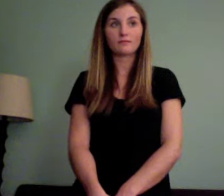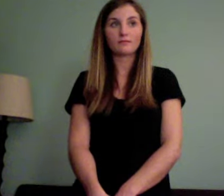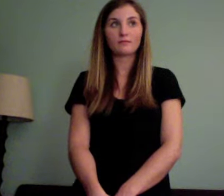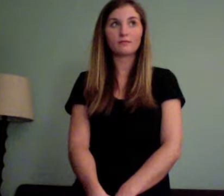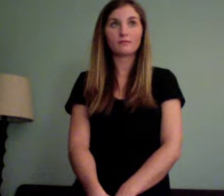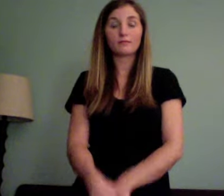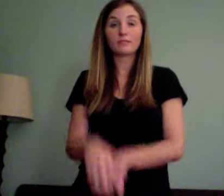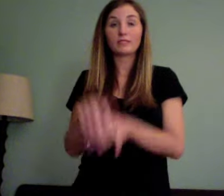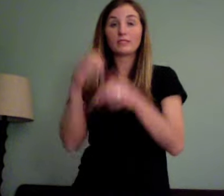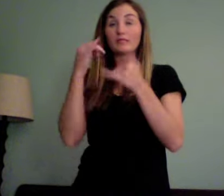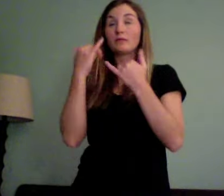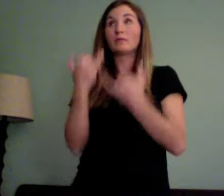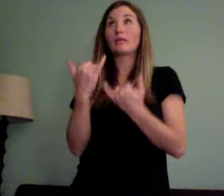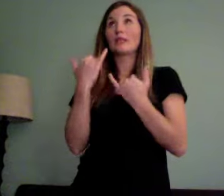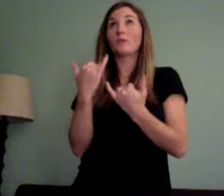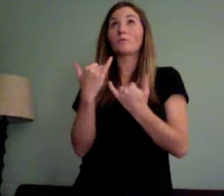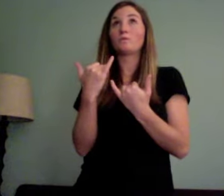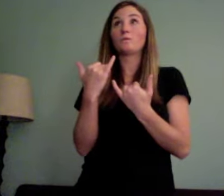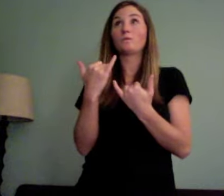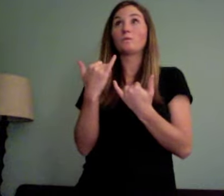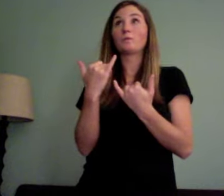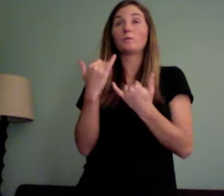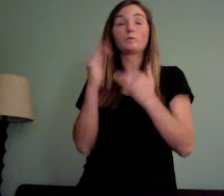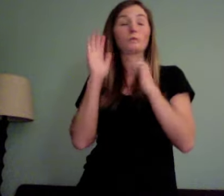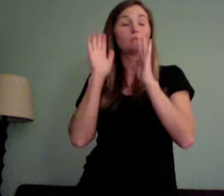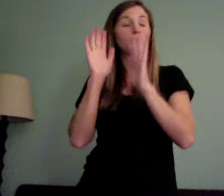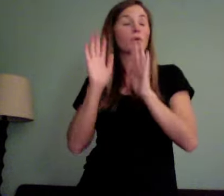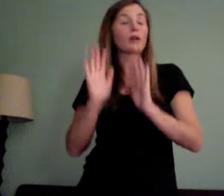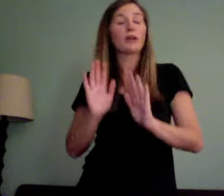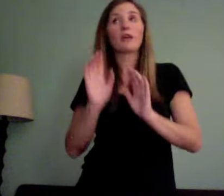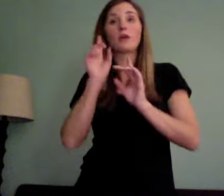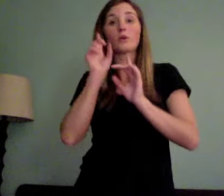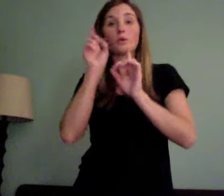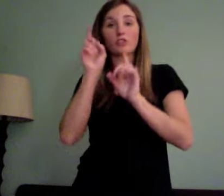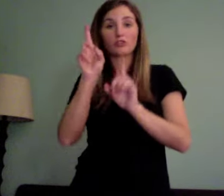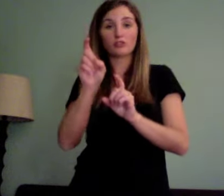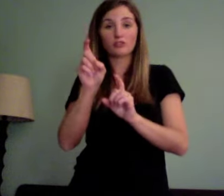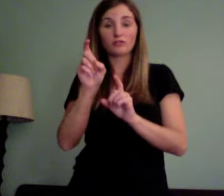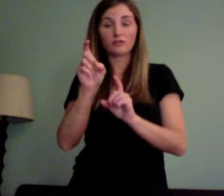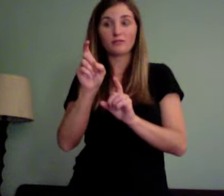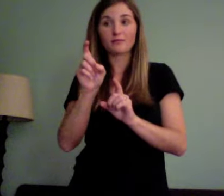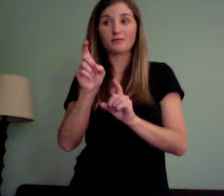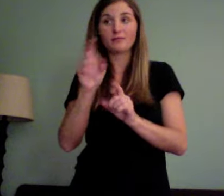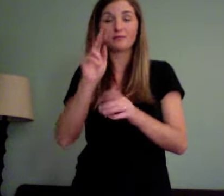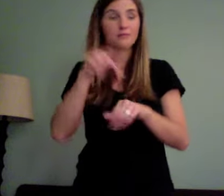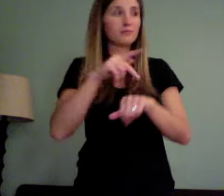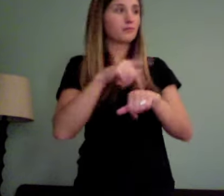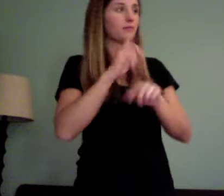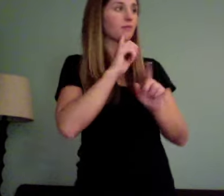now? It's a great question. Peter replied, you know I love you. Then feed my lambs, Jesus. At verse 16,